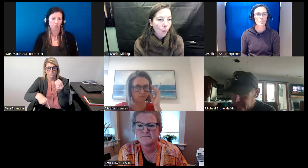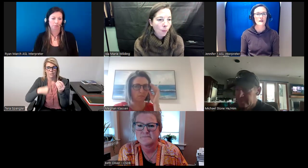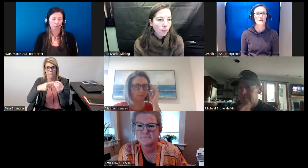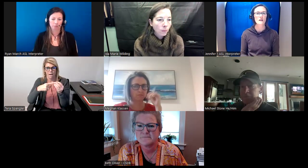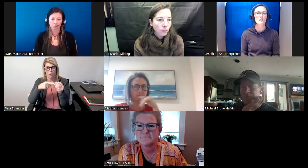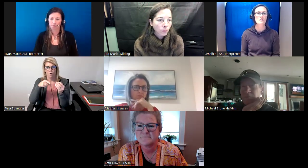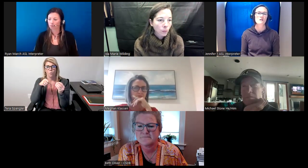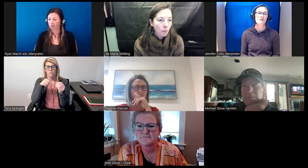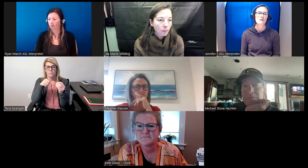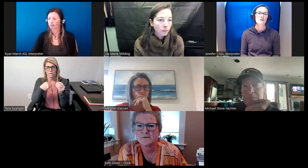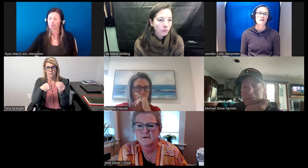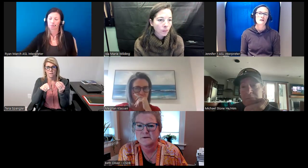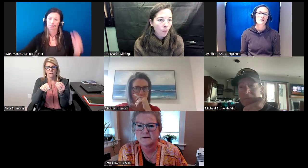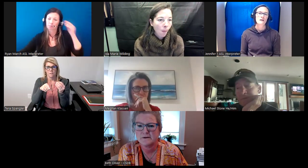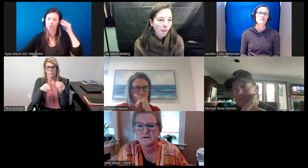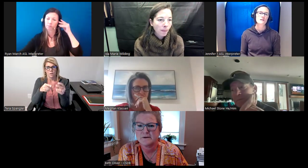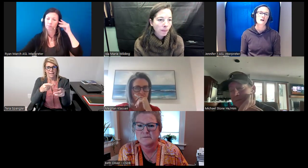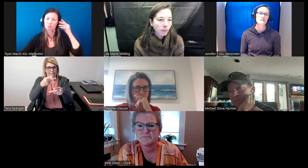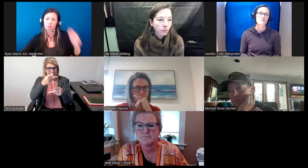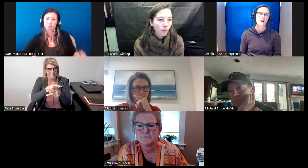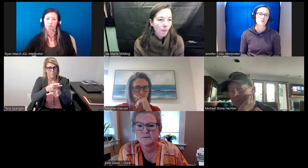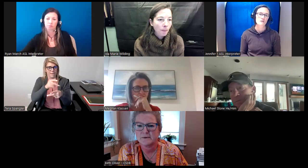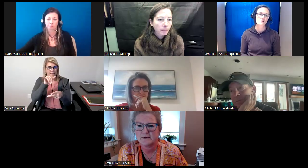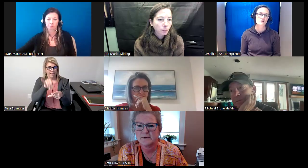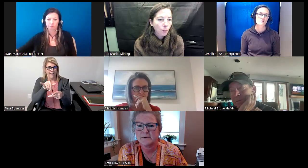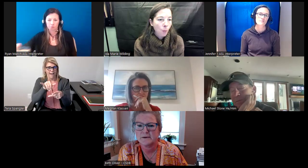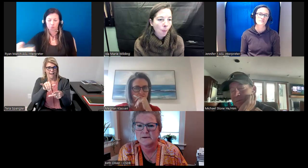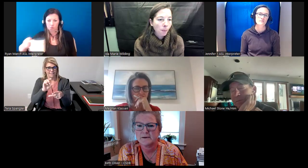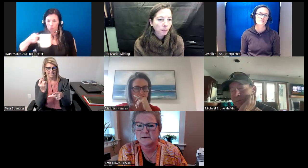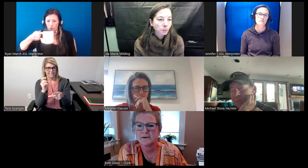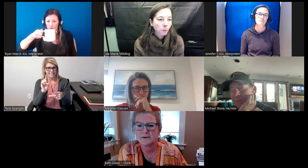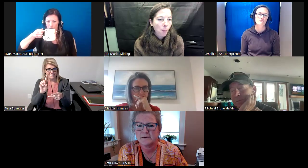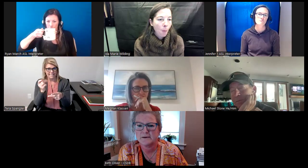saying, we have talked about